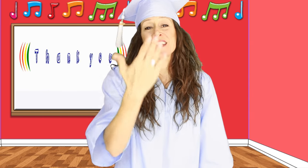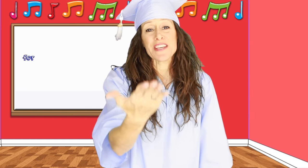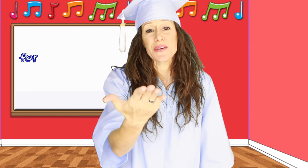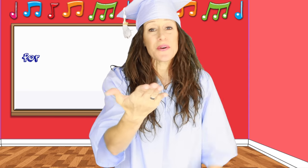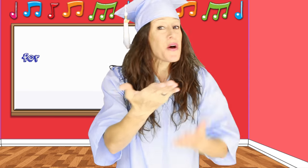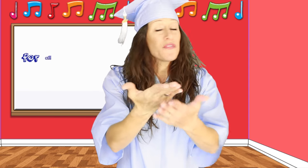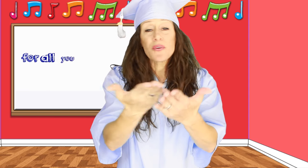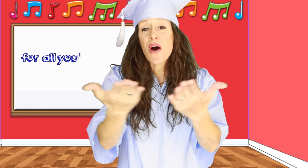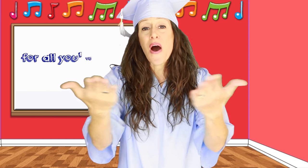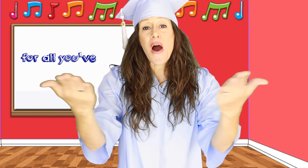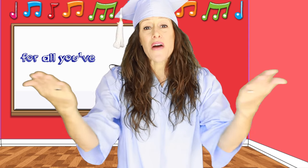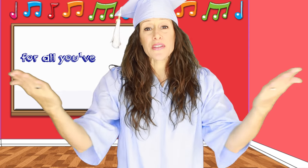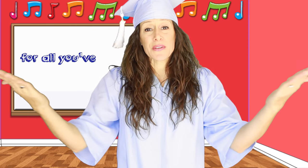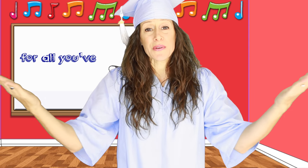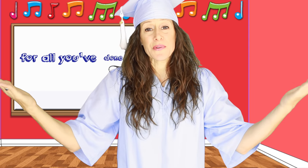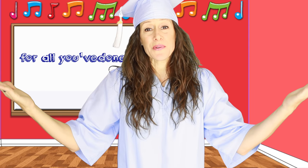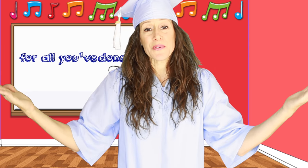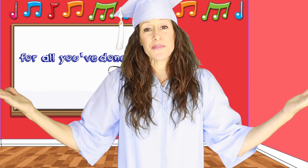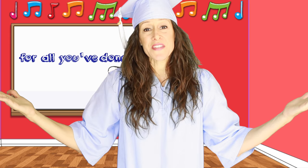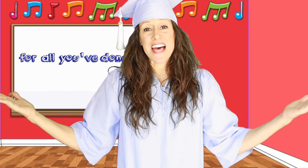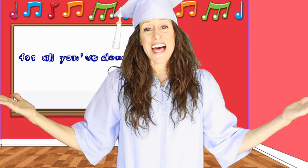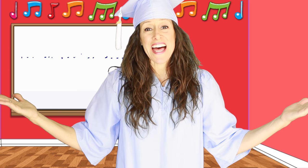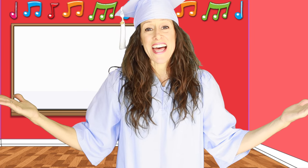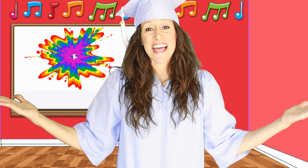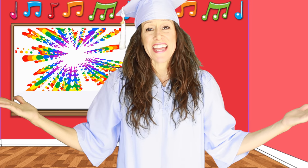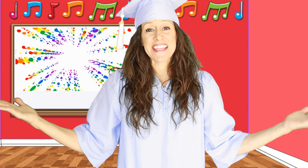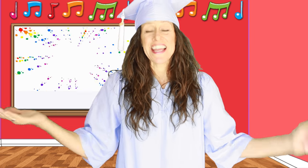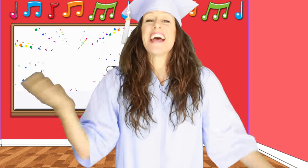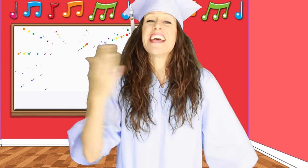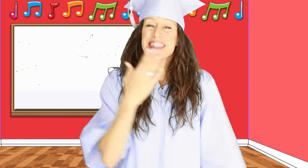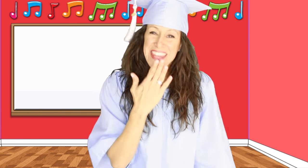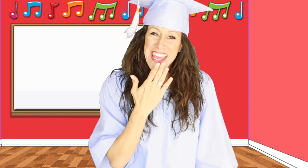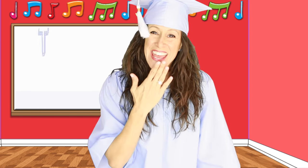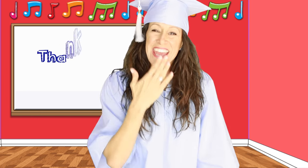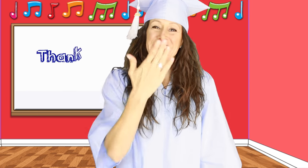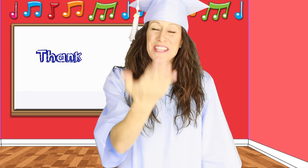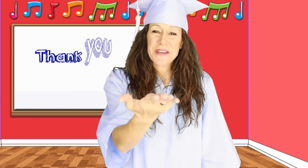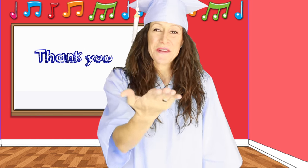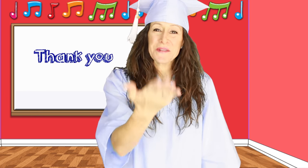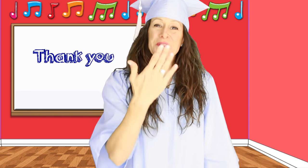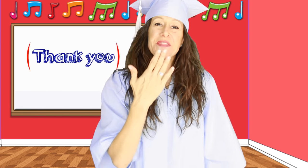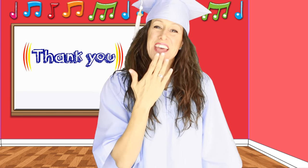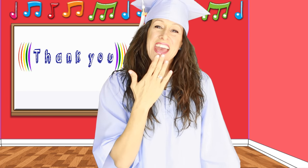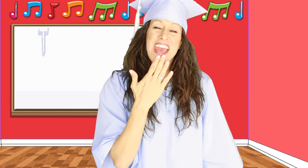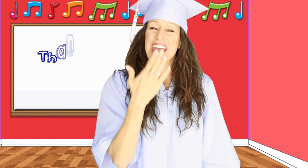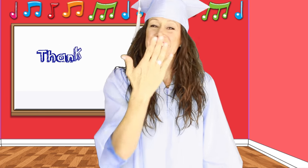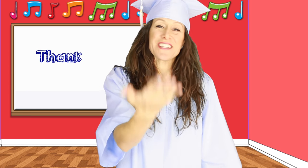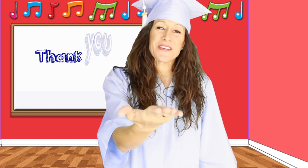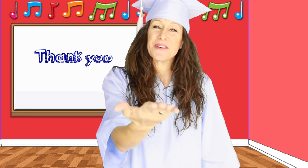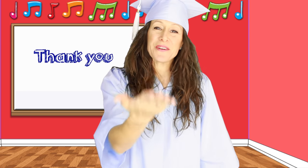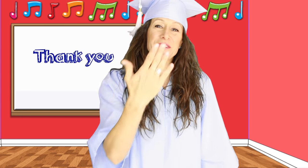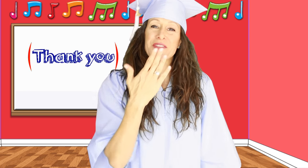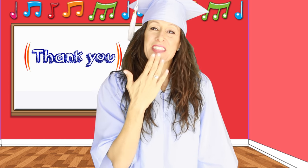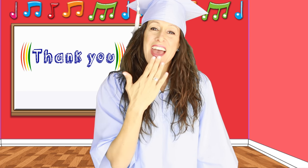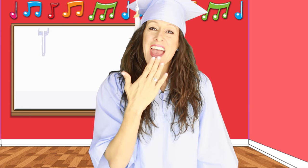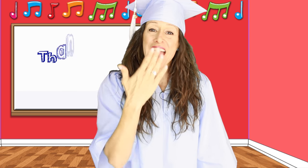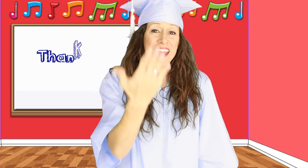you for all you've done. Thank you, thank you, thank